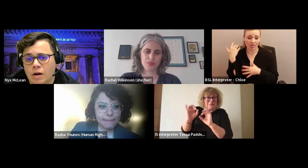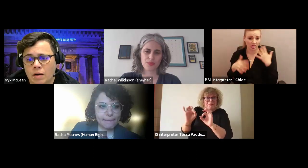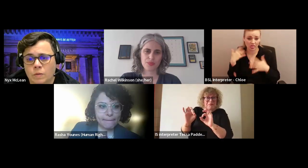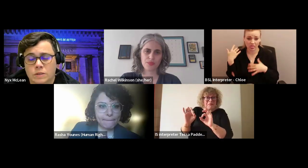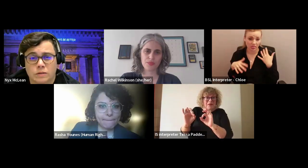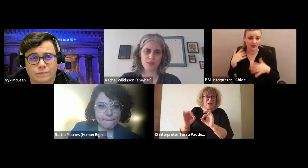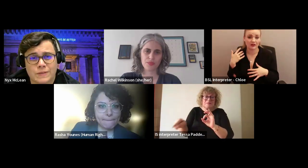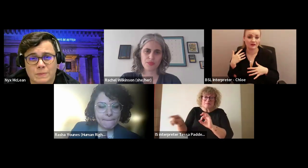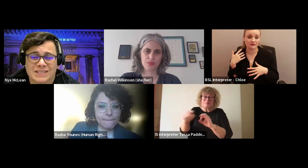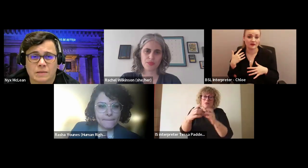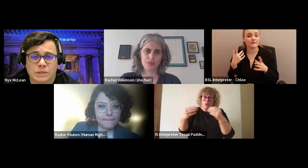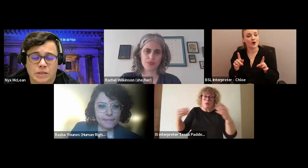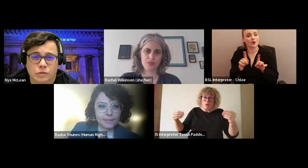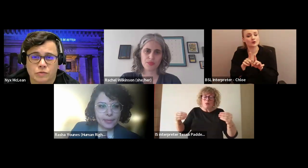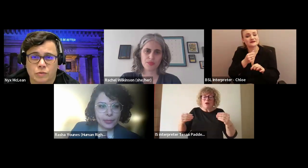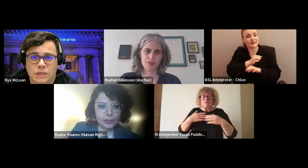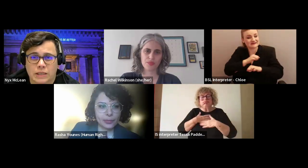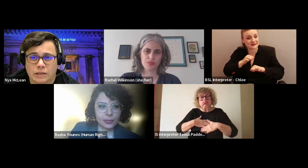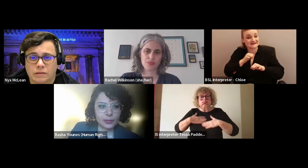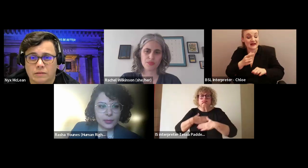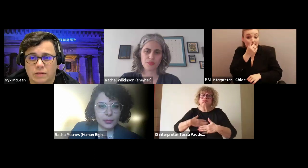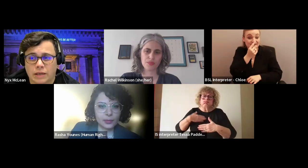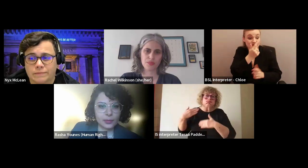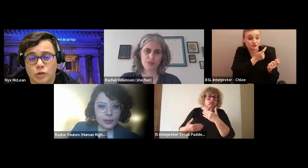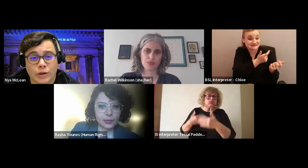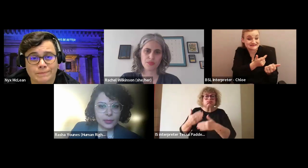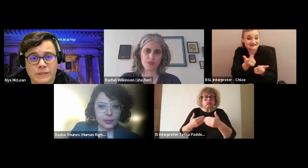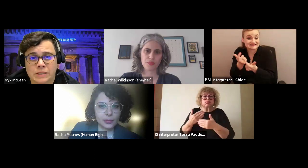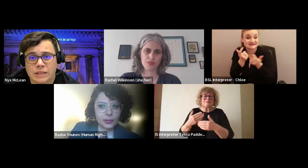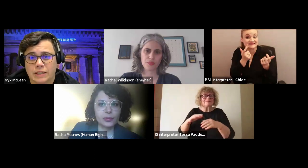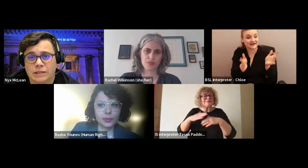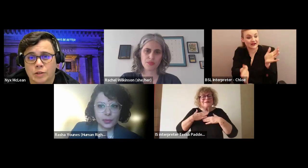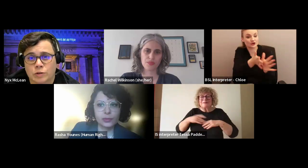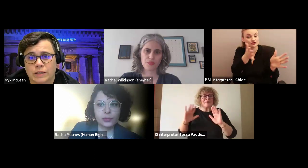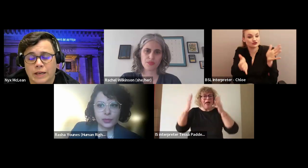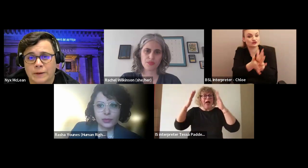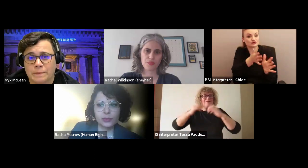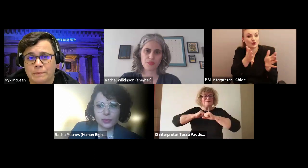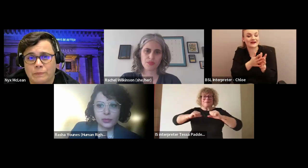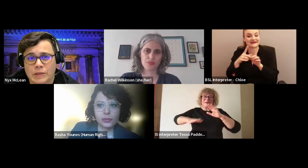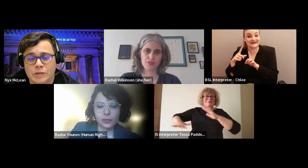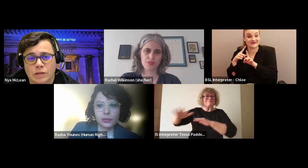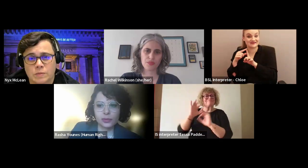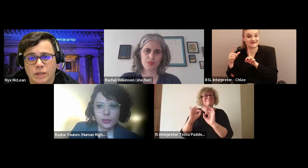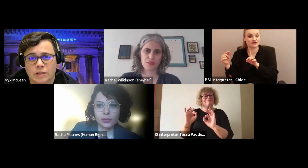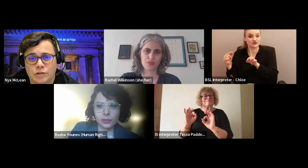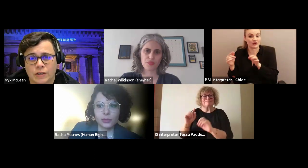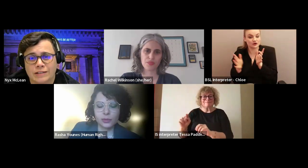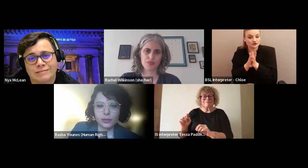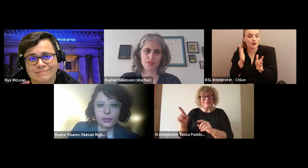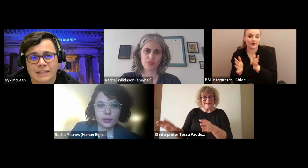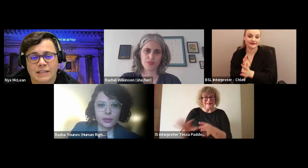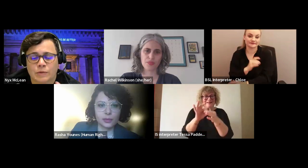but there are also spaces and potential for seeking joy in the digital, as long as we